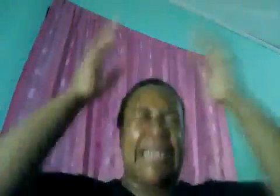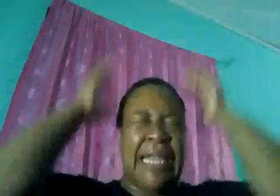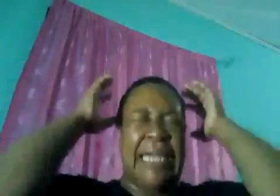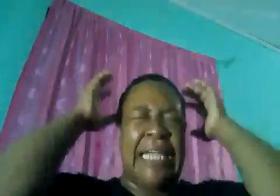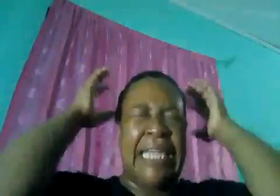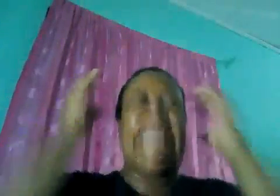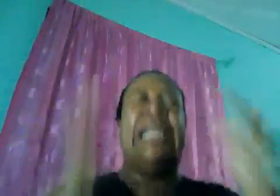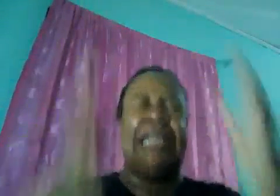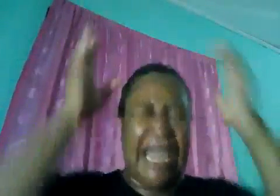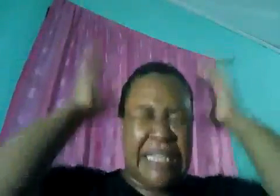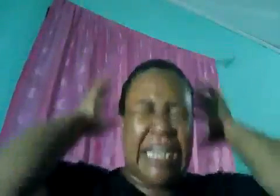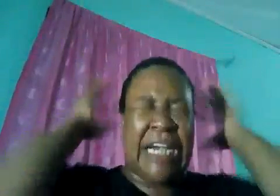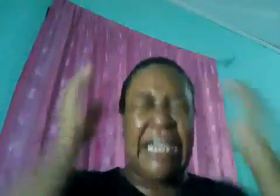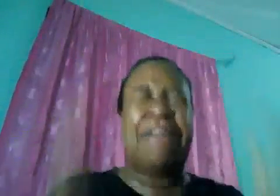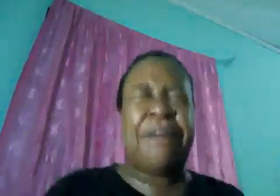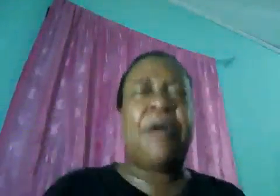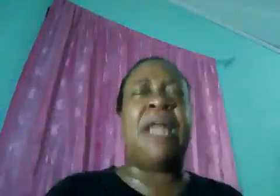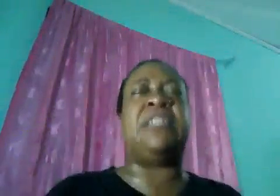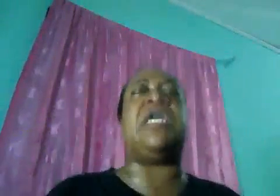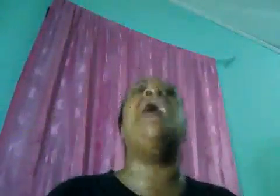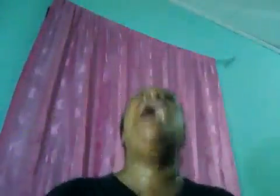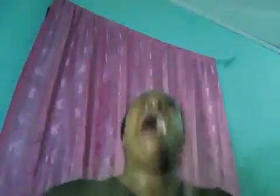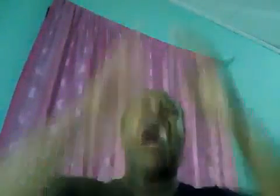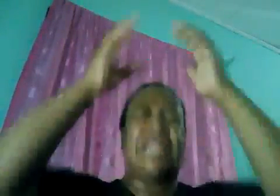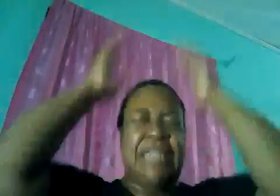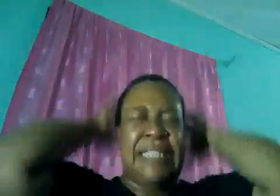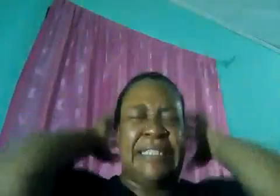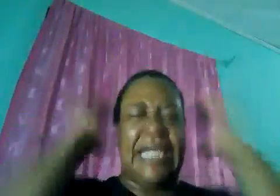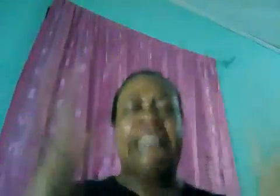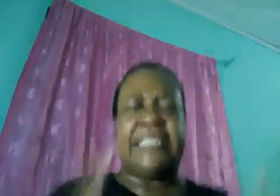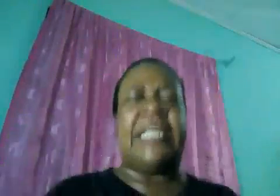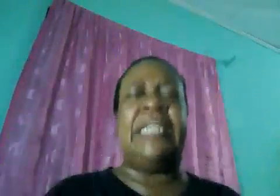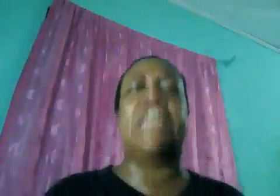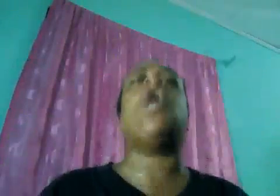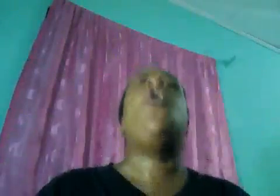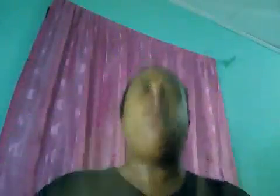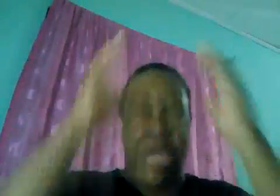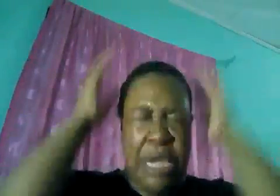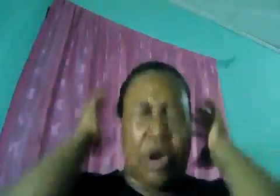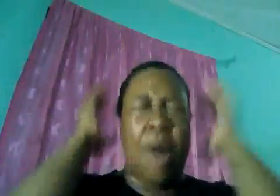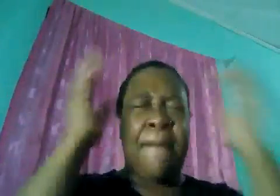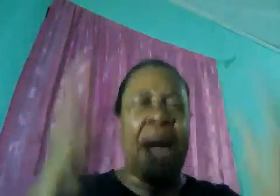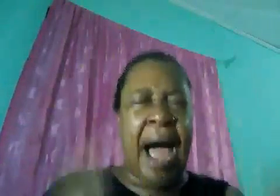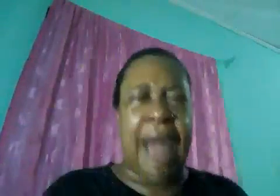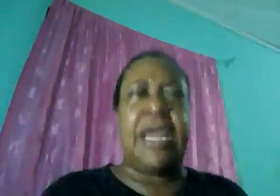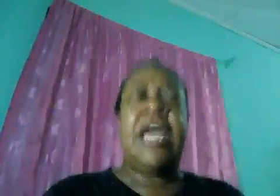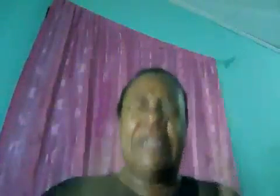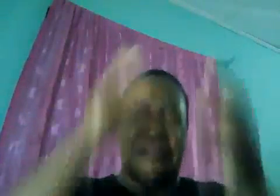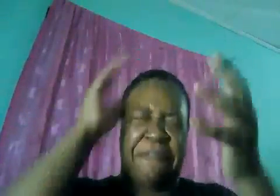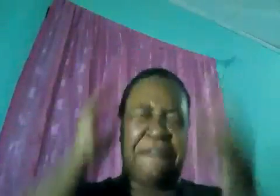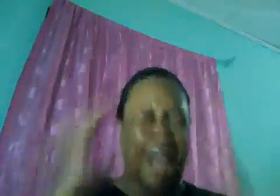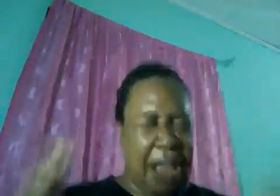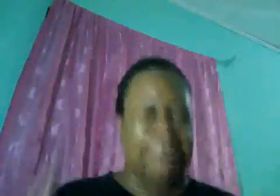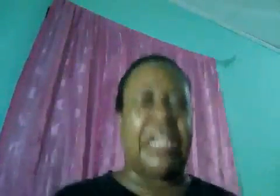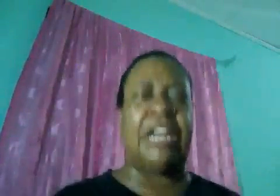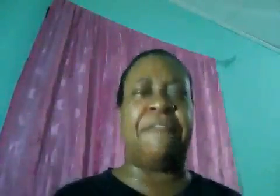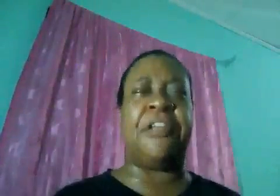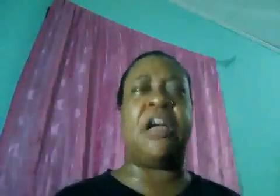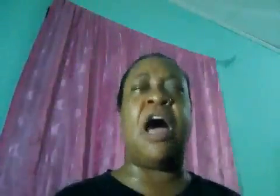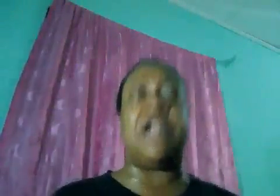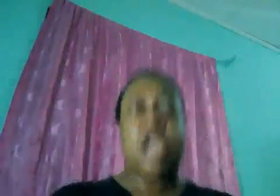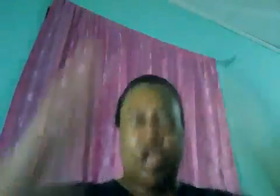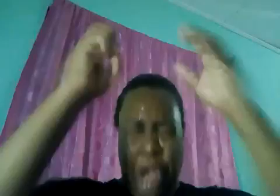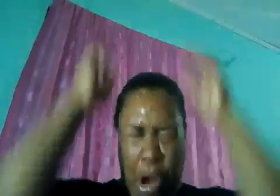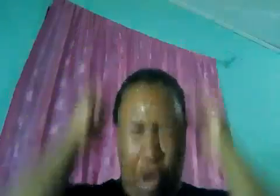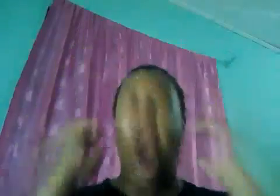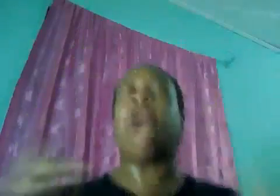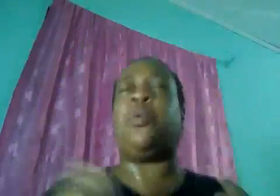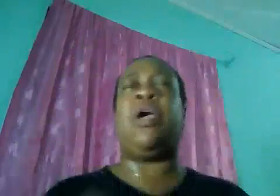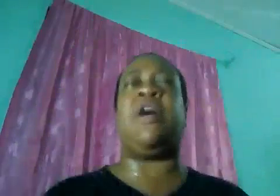healing and deliverance and the destinies, we command the fire of the living God, the earthquake of the living